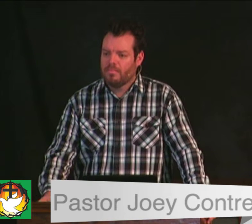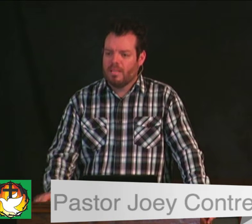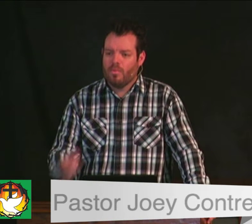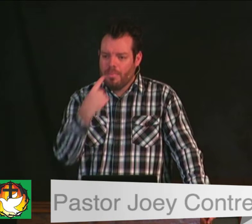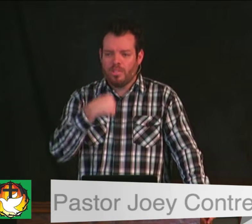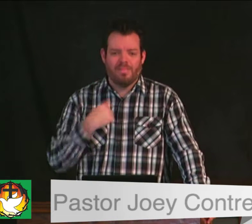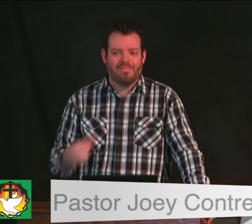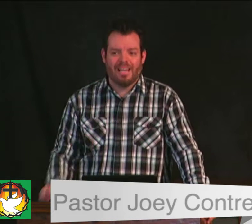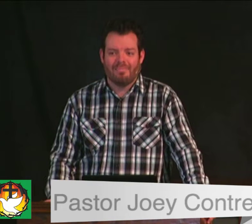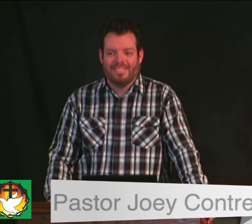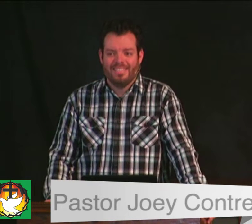It rebukes me sometimes.